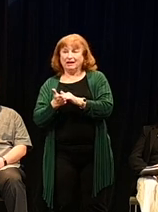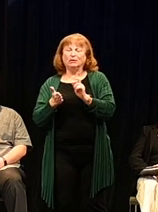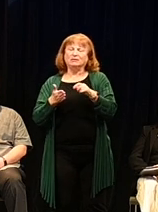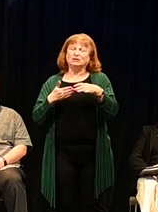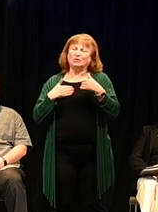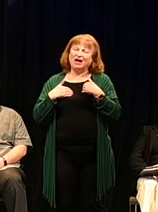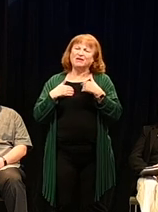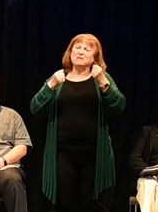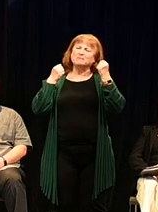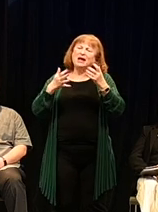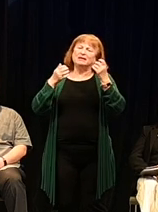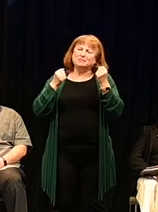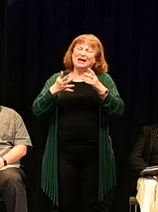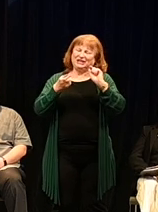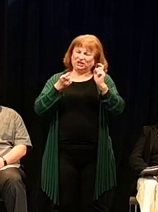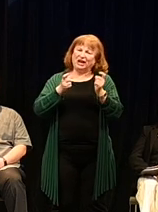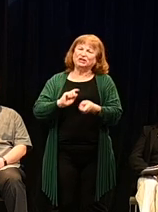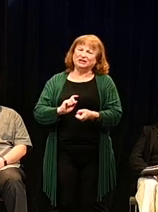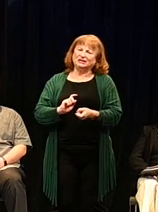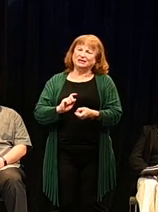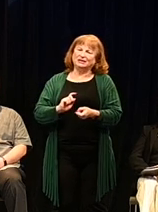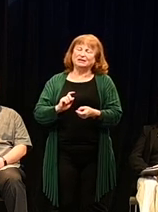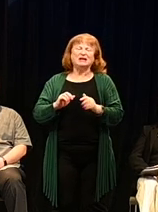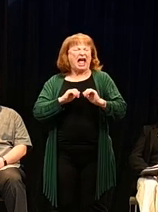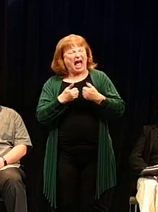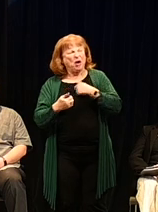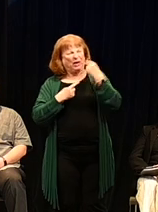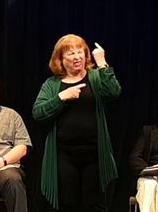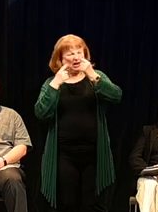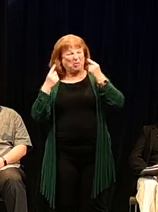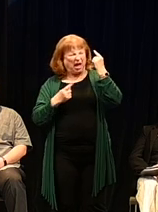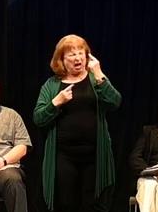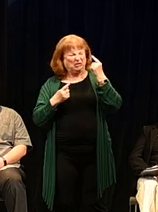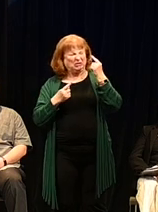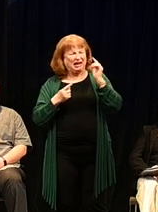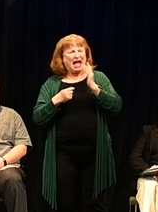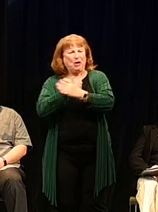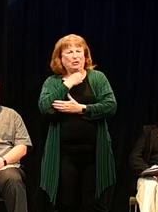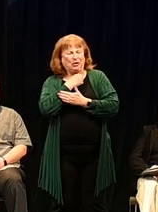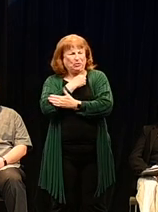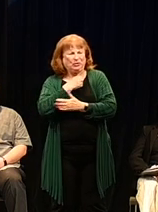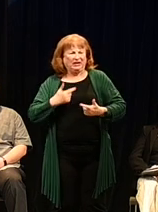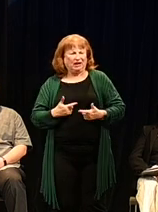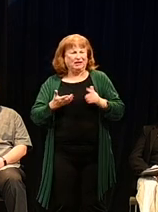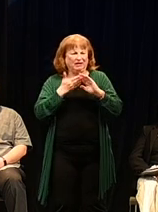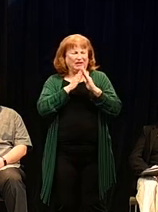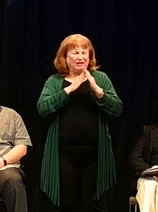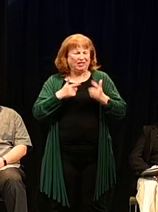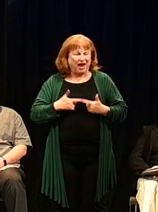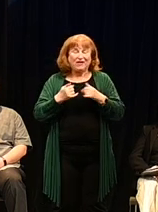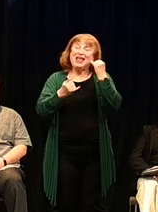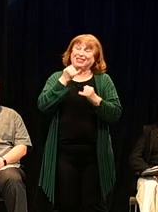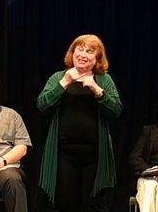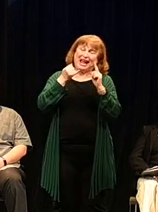come many, many changes to the way we think about our community life. And our last